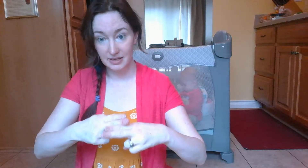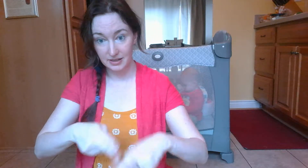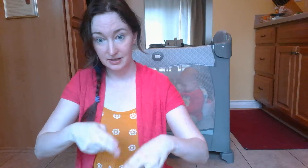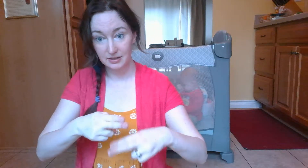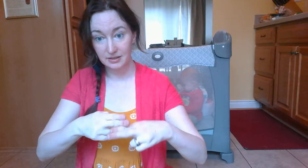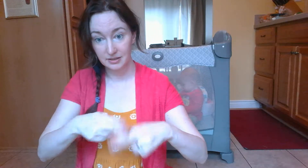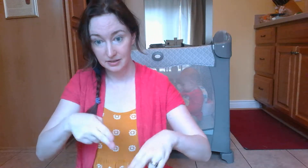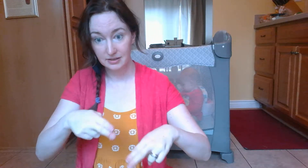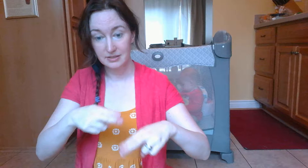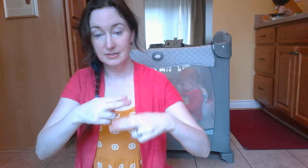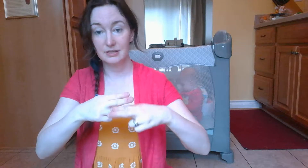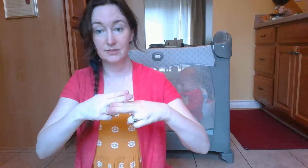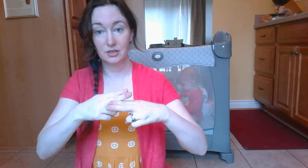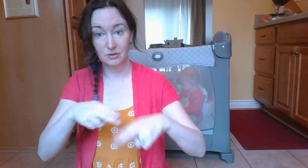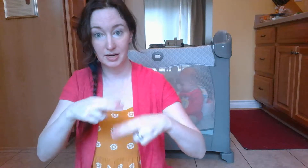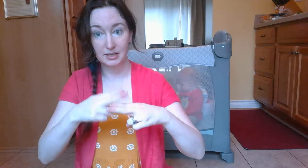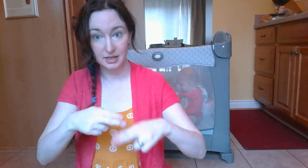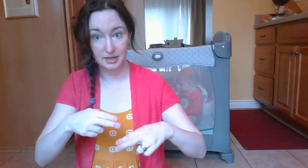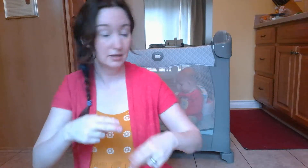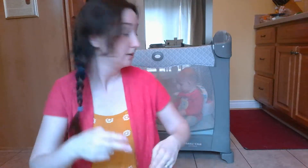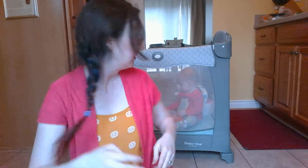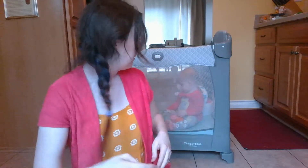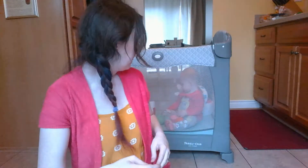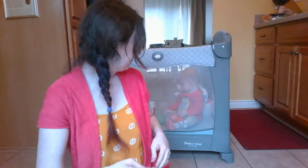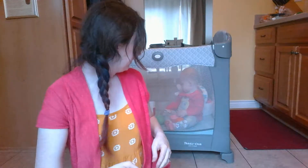egg. It's kind of like you're cracking an egg.